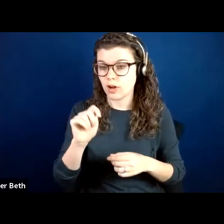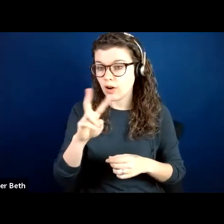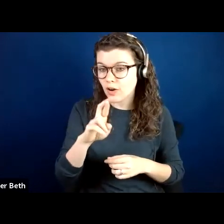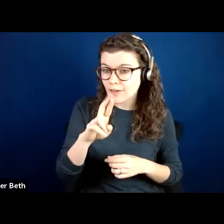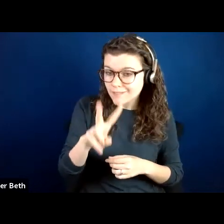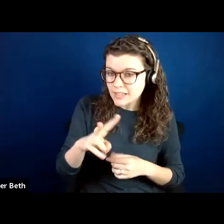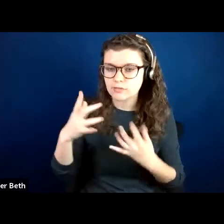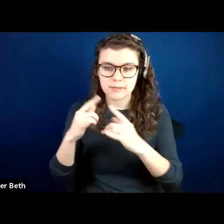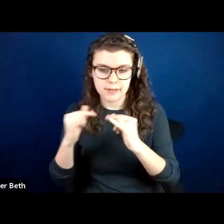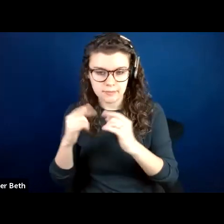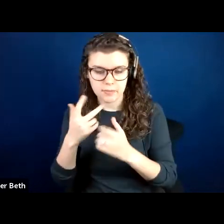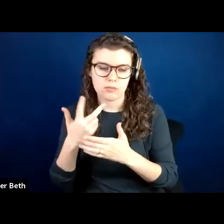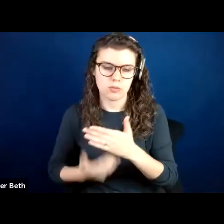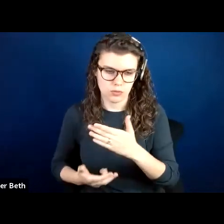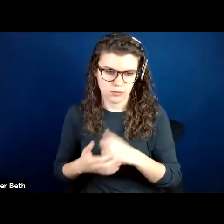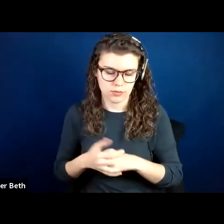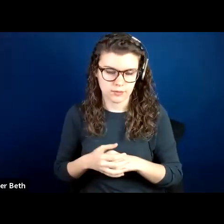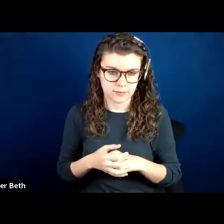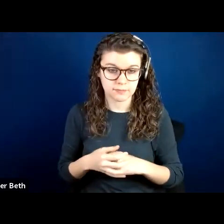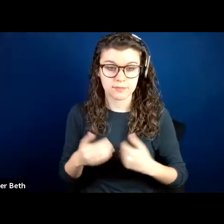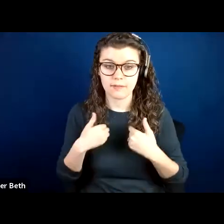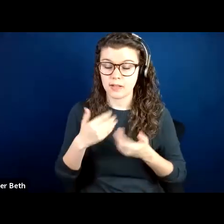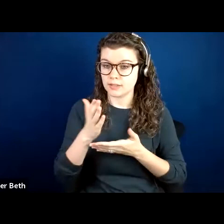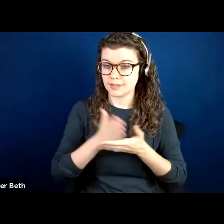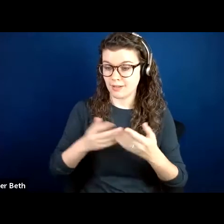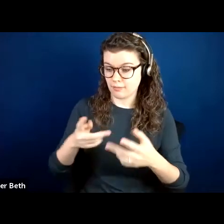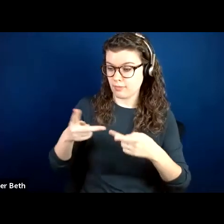So some parks provide